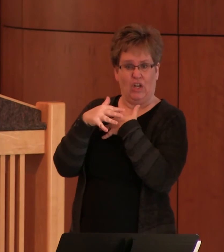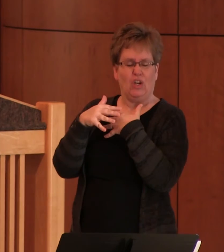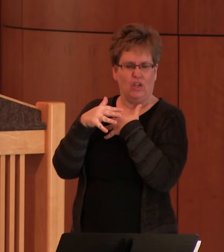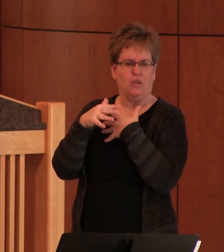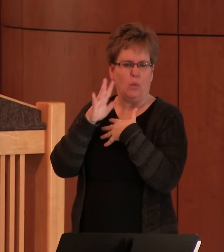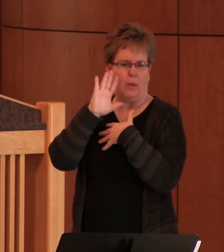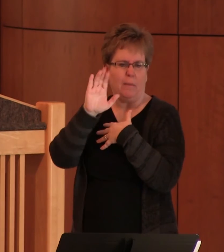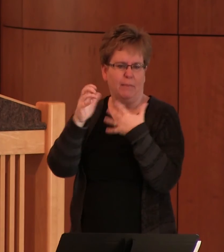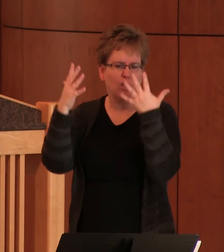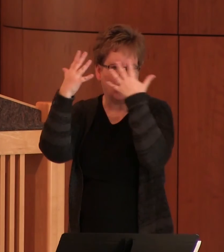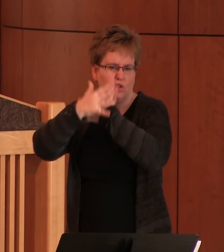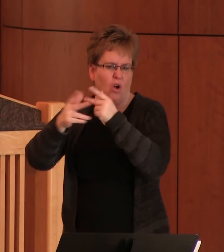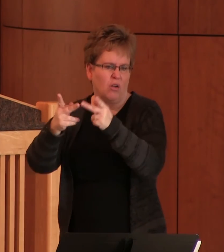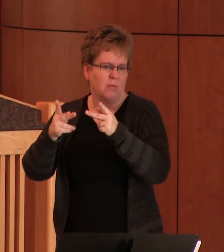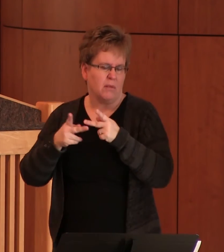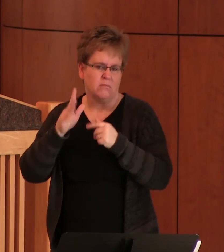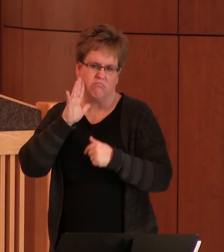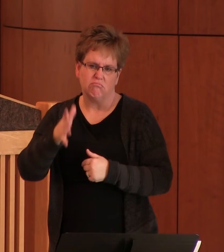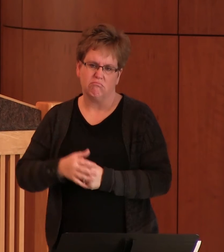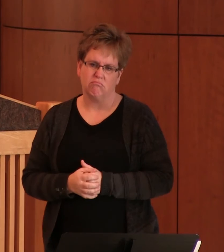return.